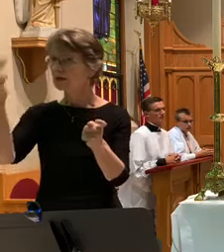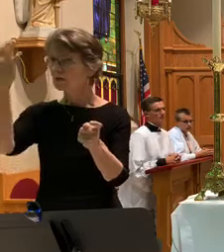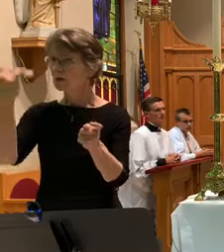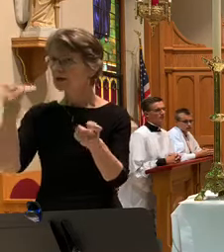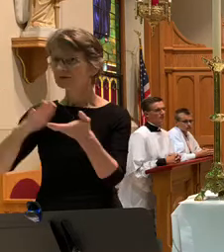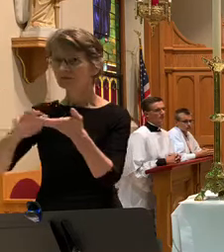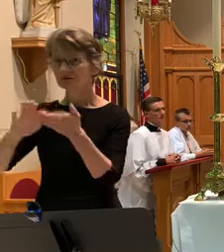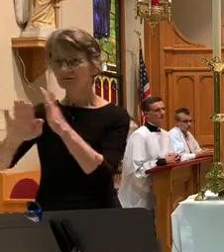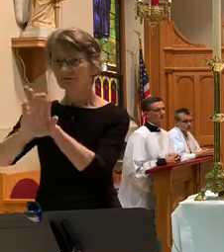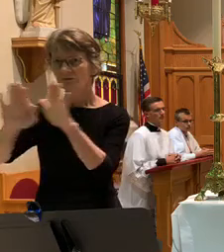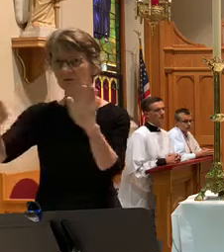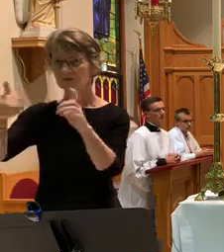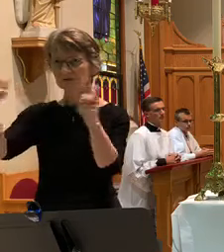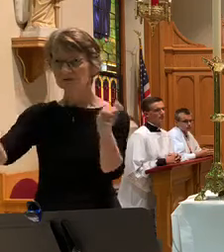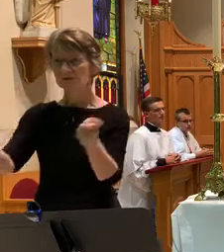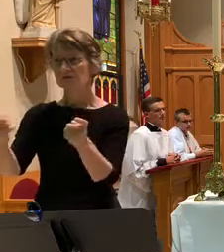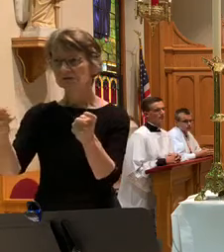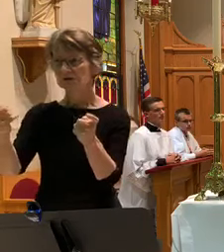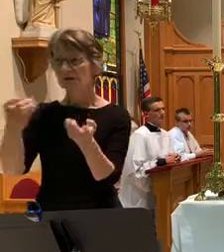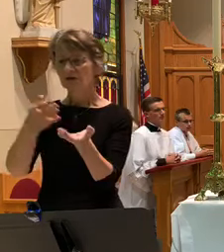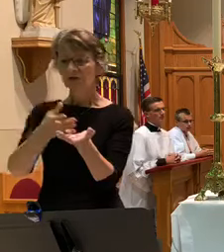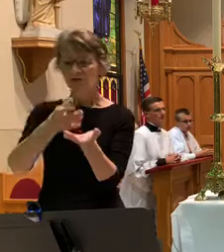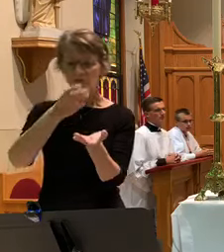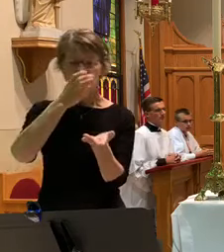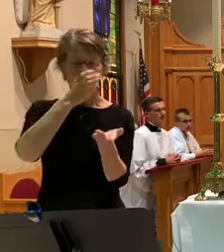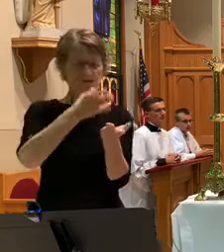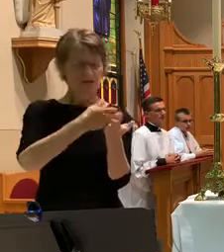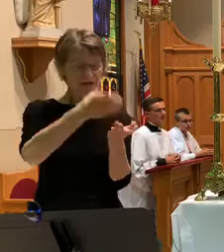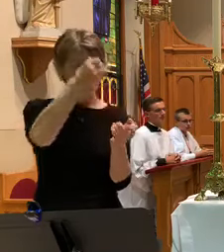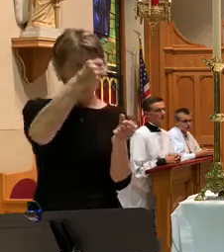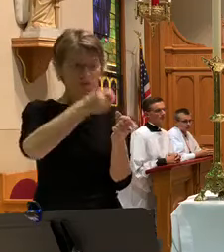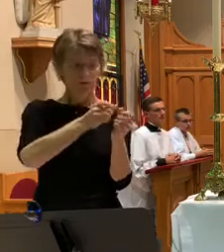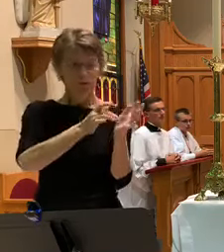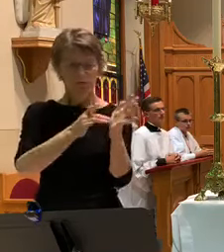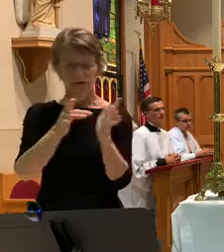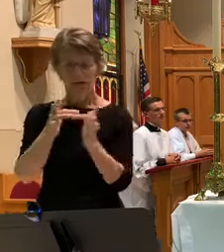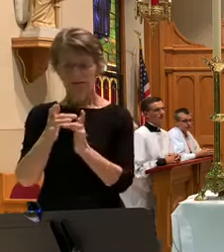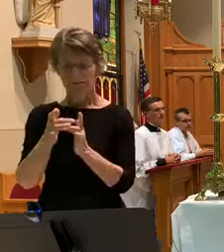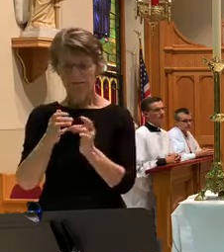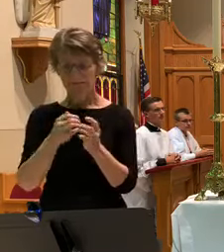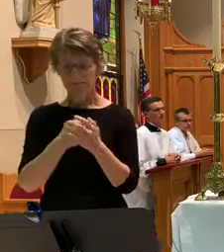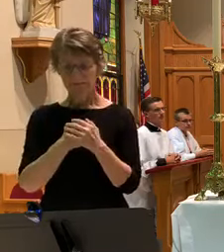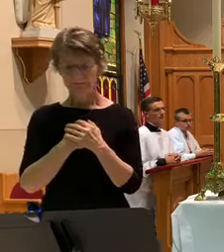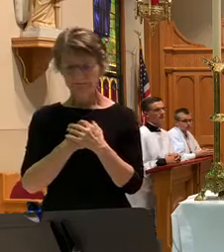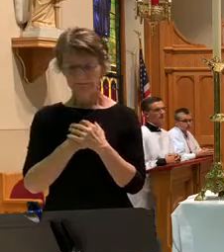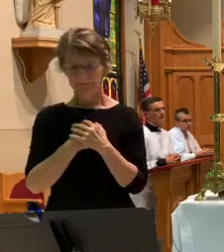of sins. Do this in memory of me."